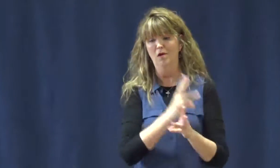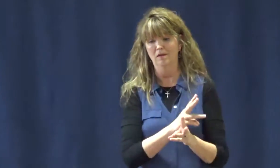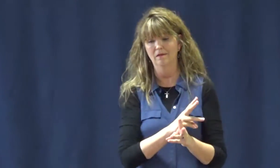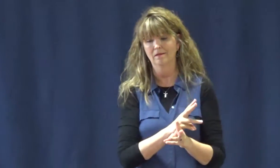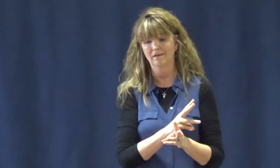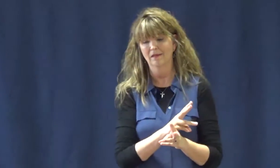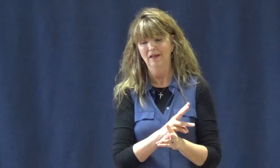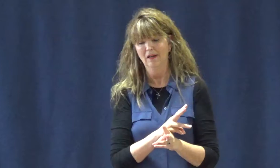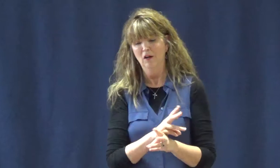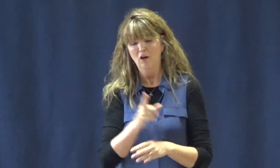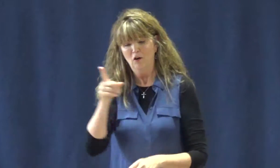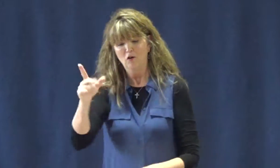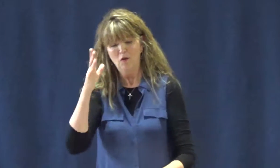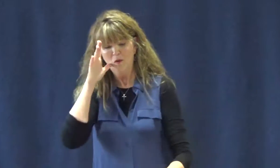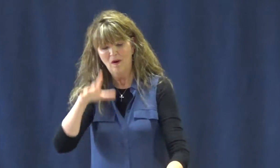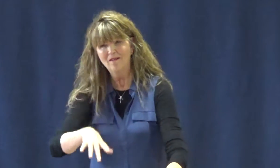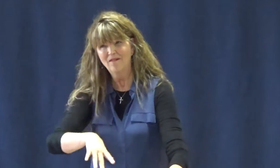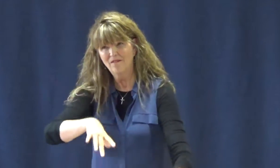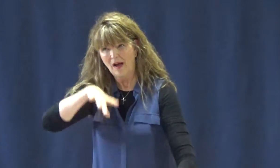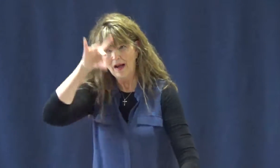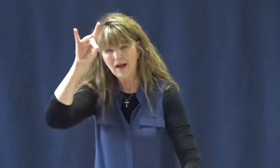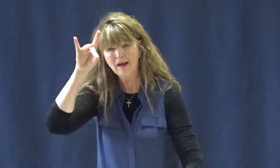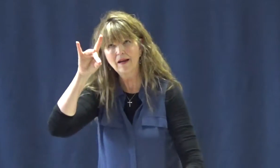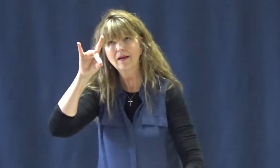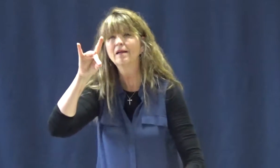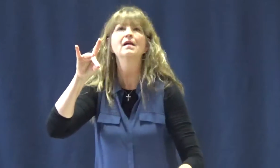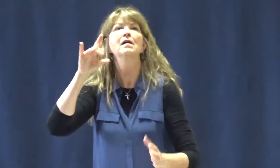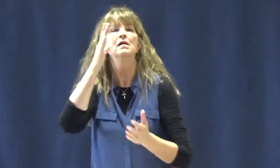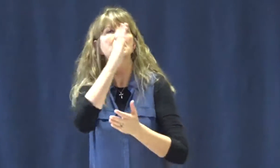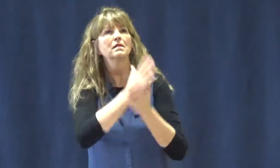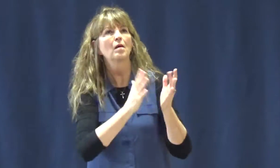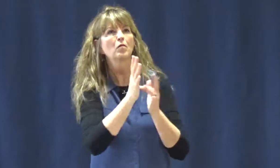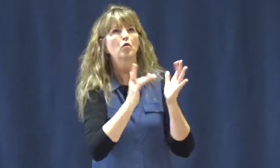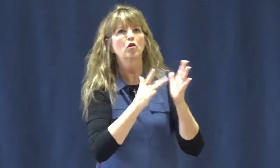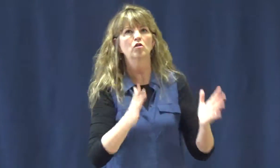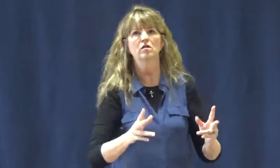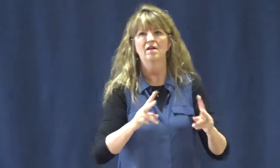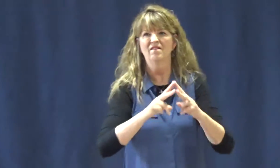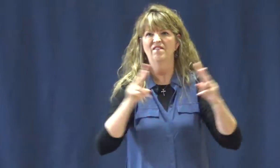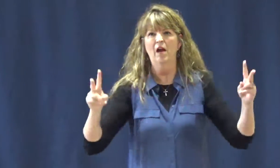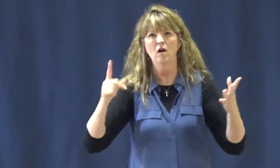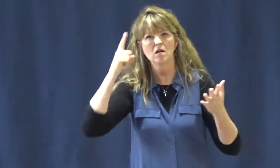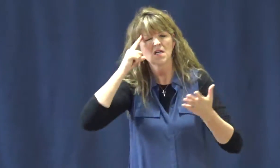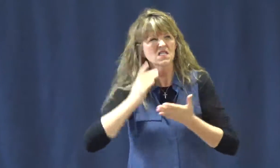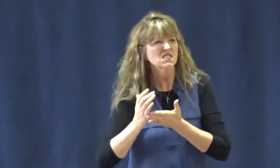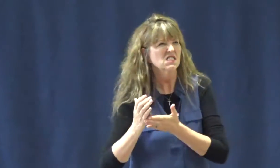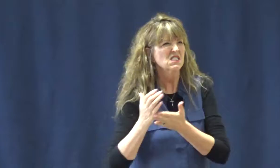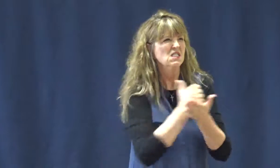The Christian world, which you will find, some Christians,